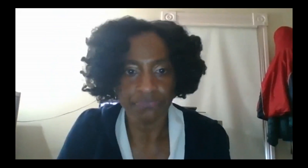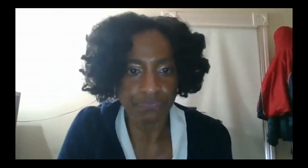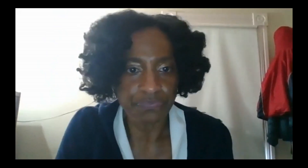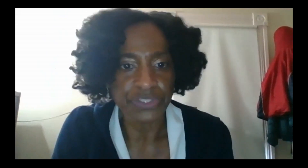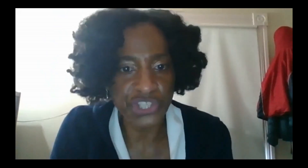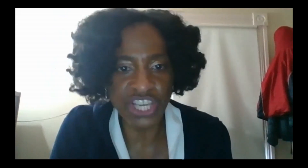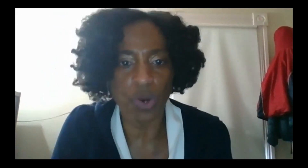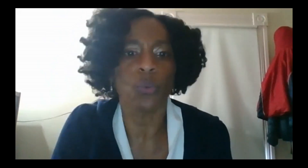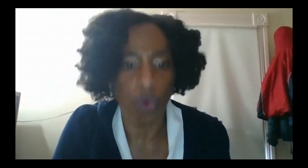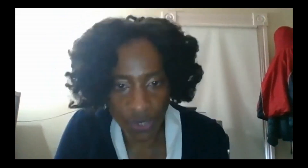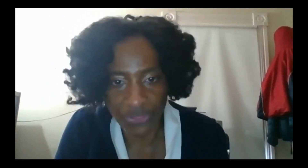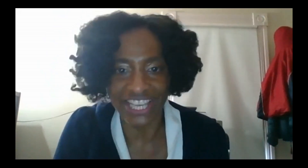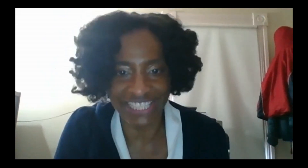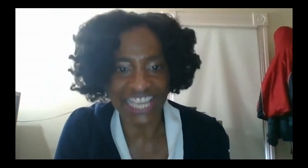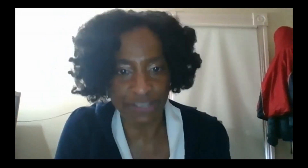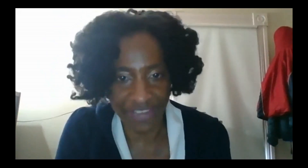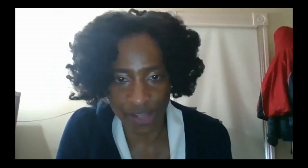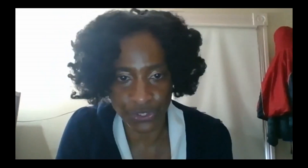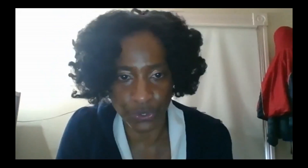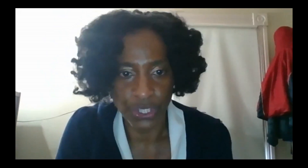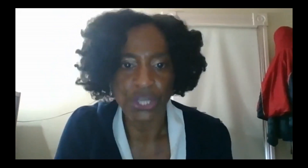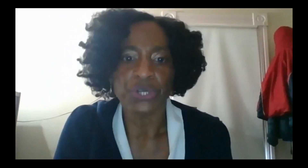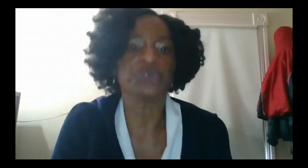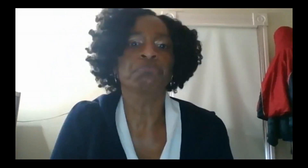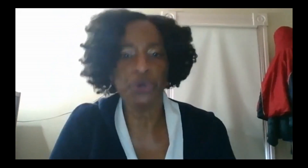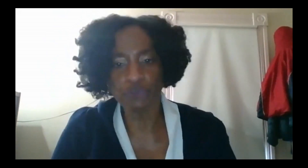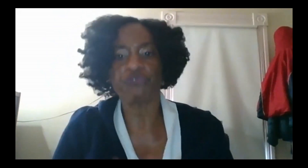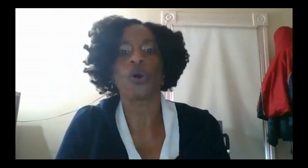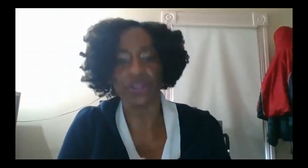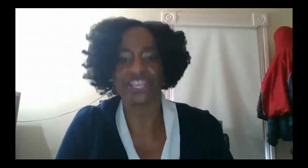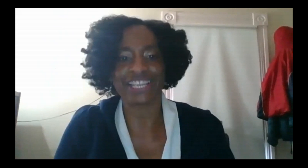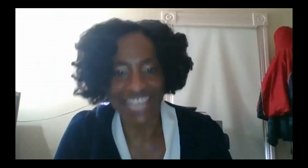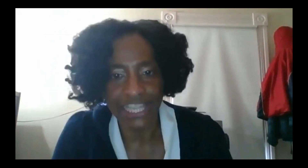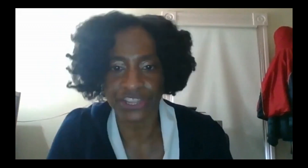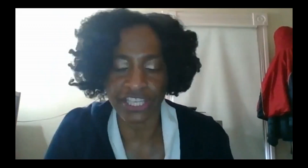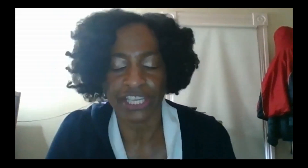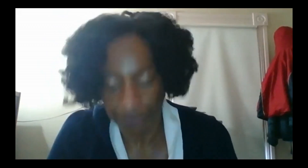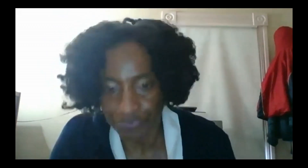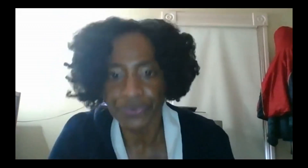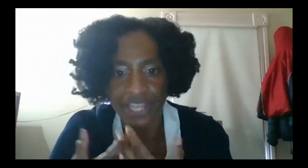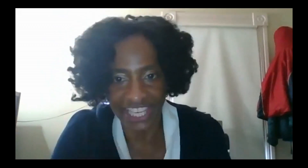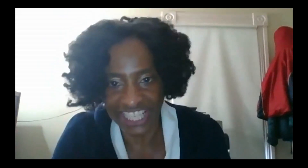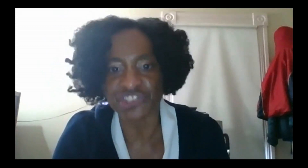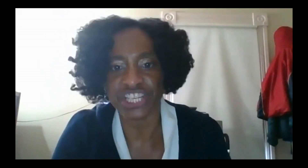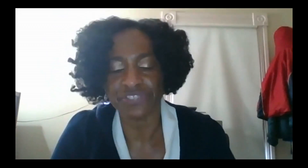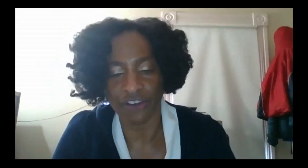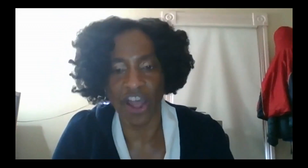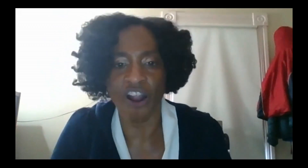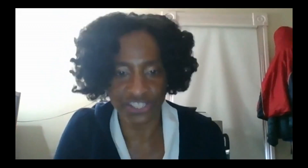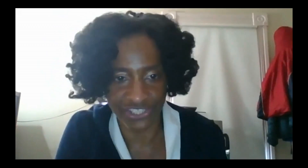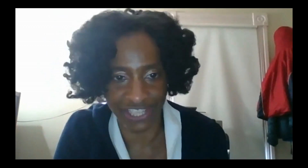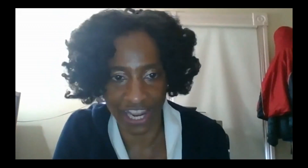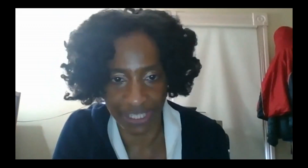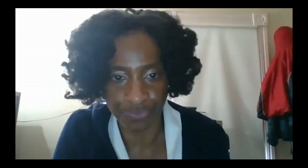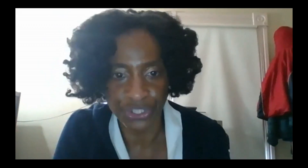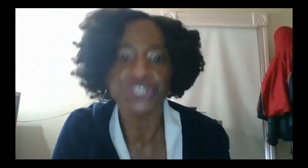And she will work with the Executive Council to move forward the initiatives of the